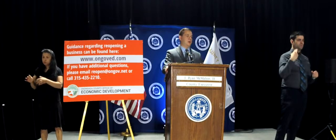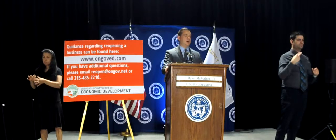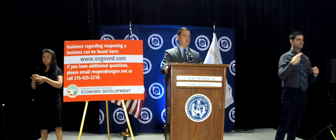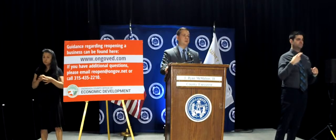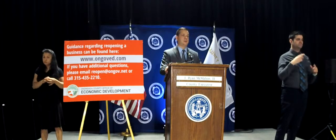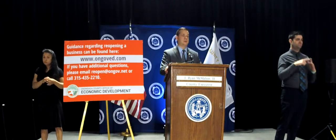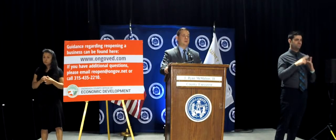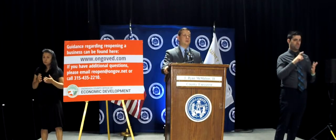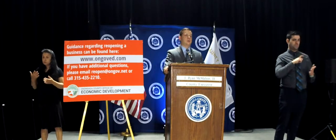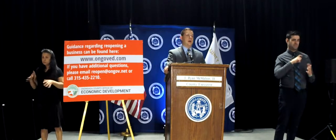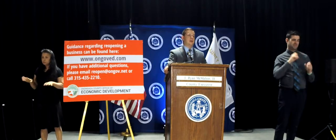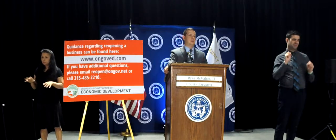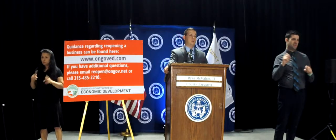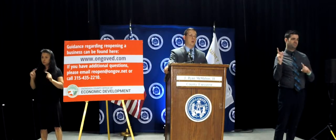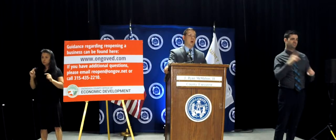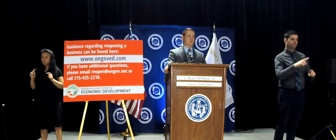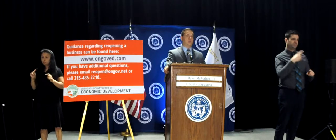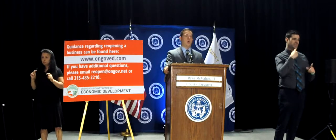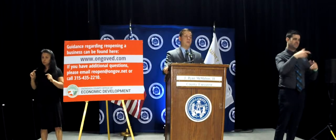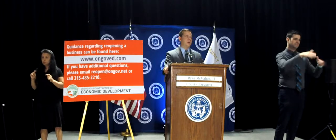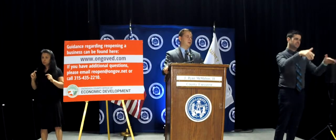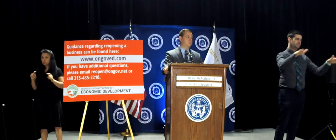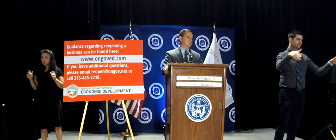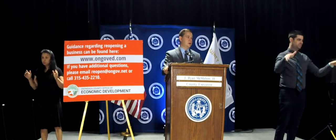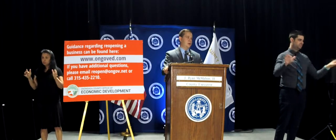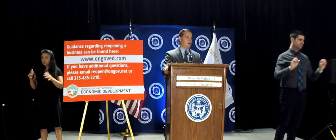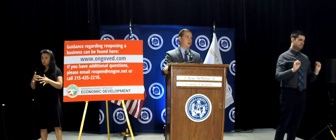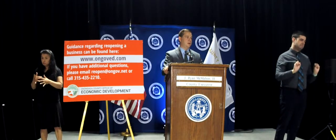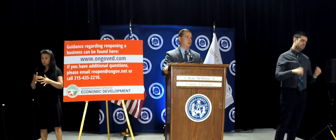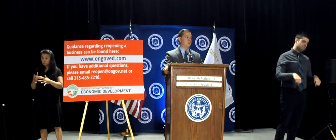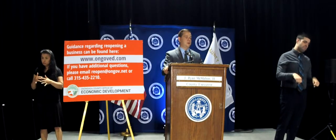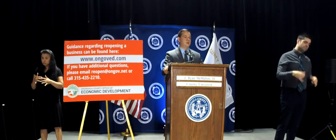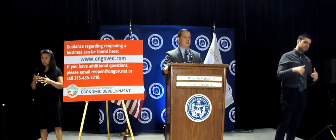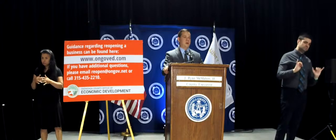planned that aren't prohibited.